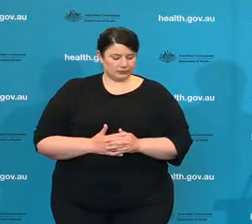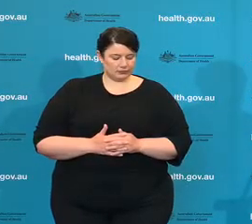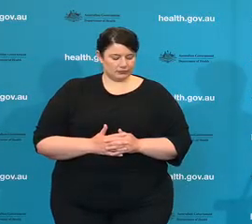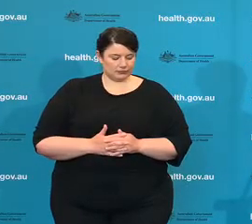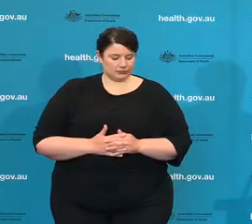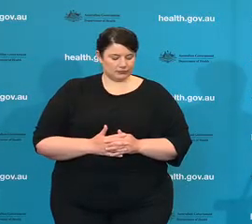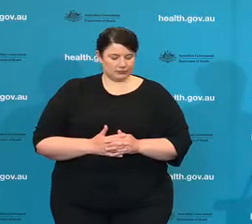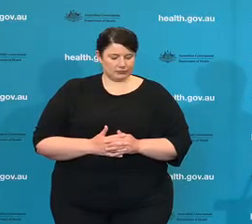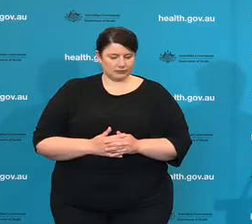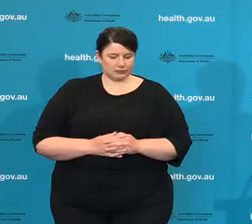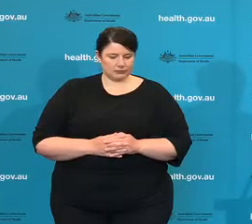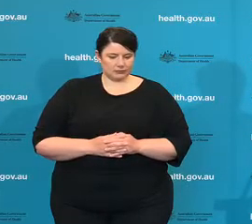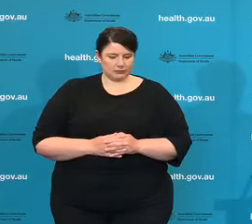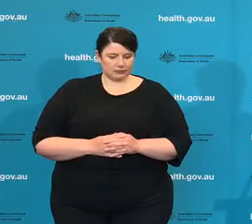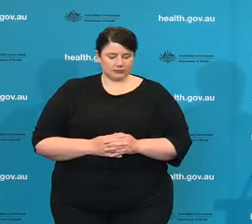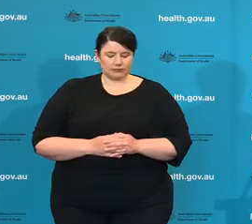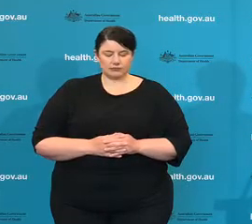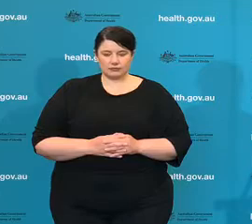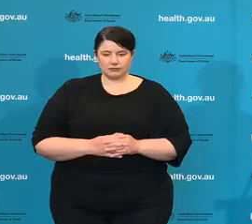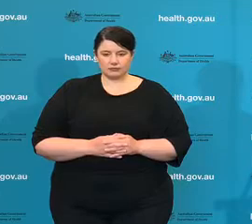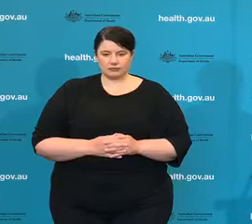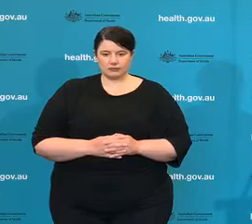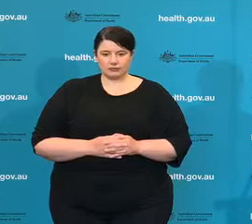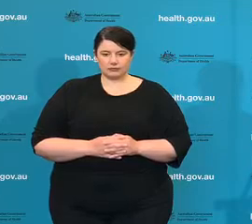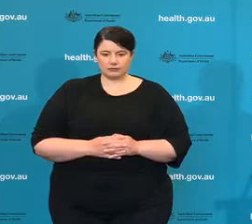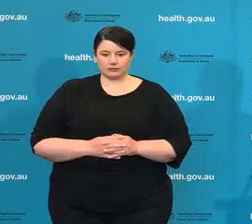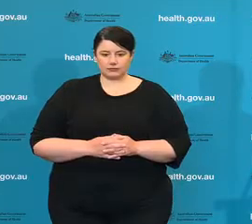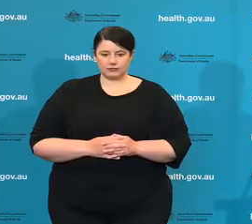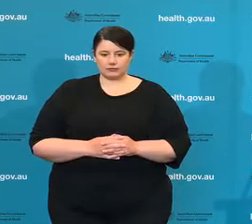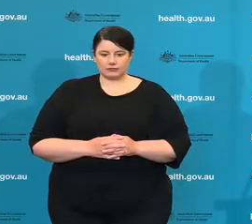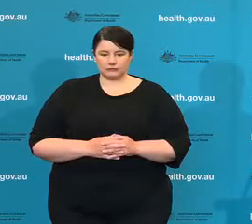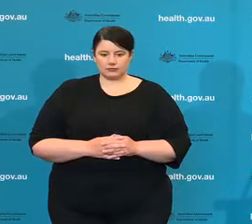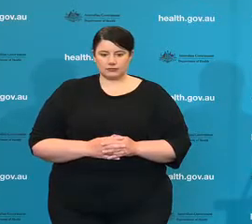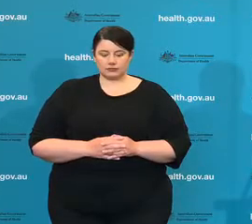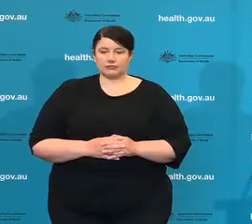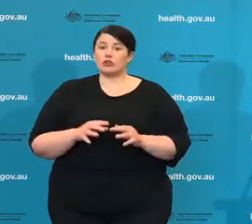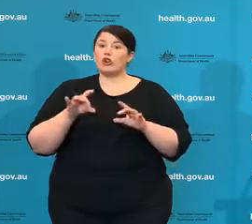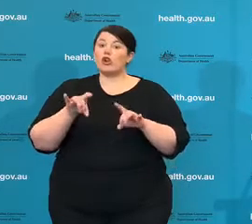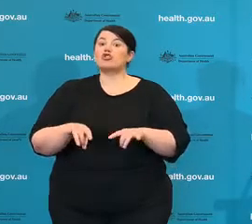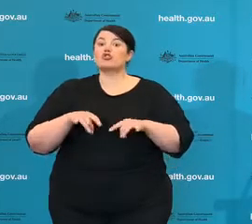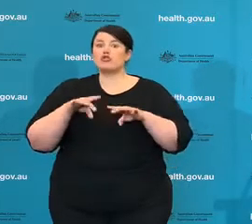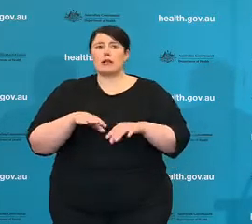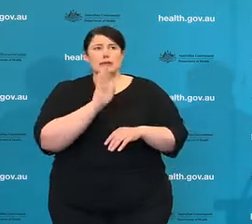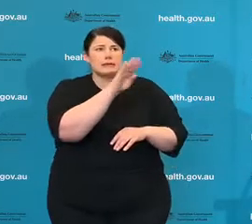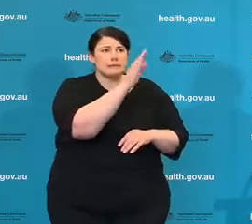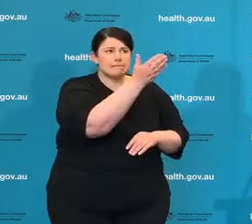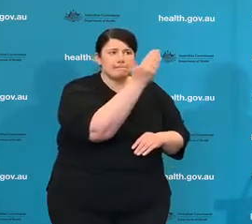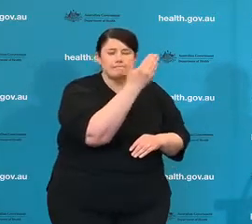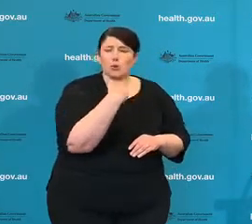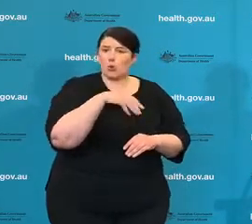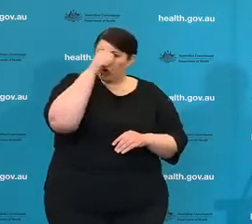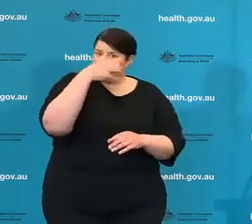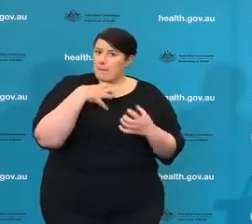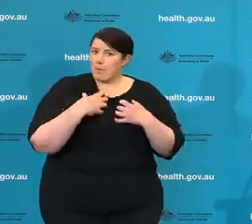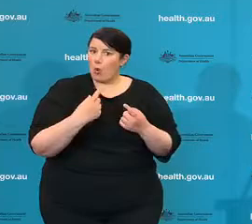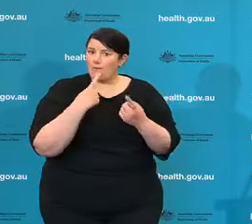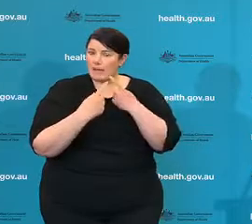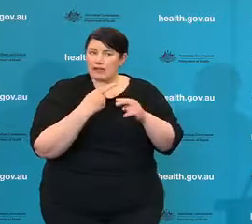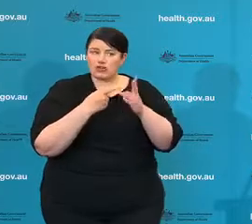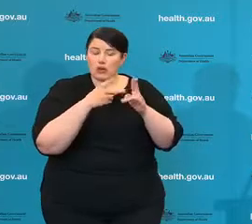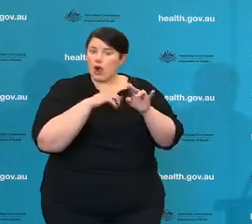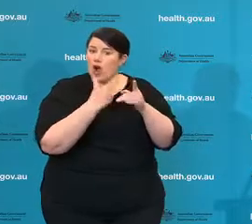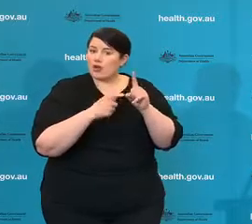Is Australia seeking more information on what has happened in the Oxford trial, or are you just waiting for them to provide that? And do you think that hopes